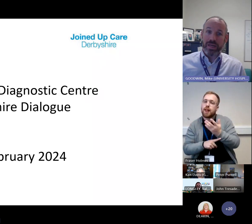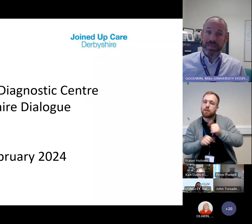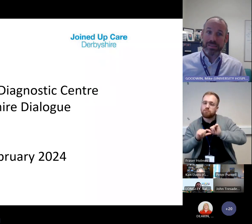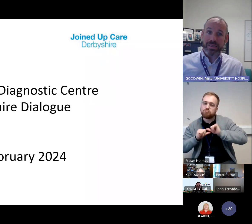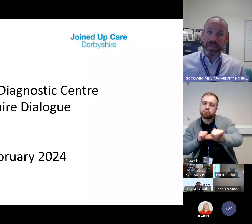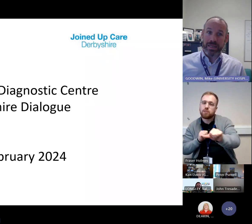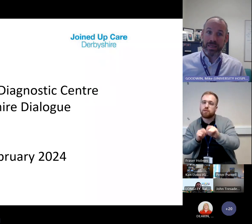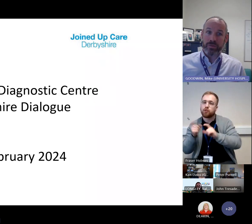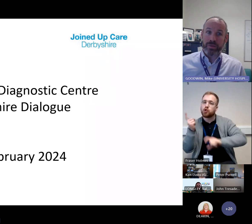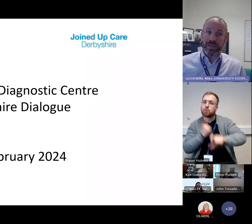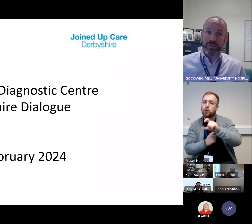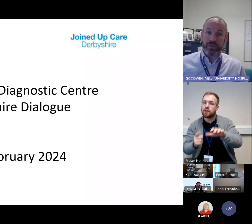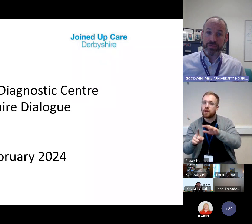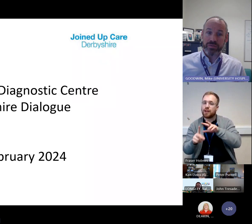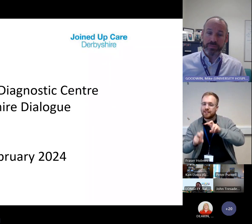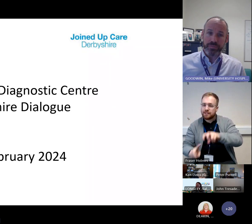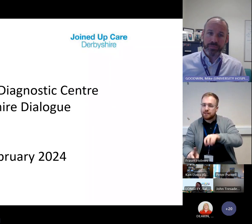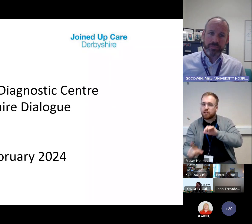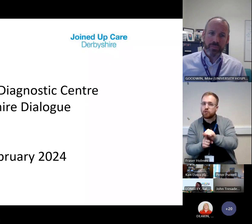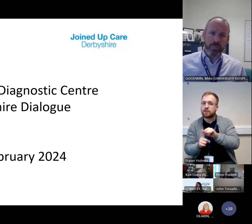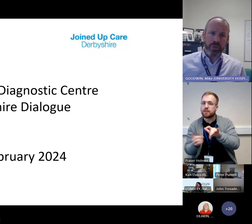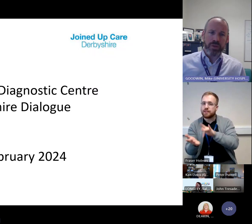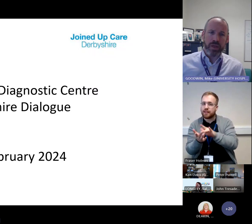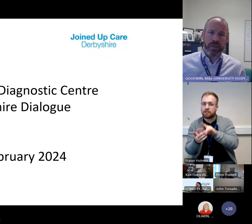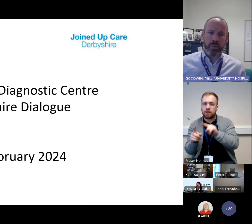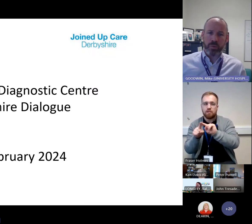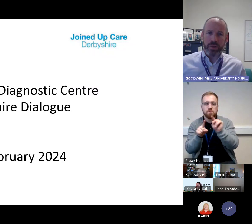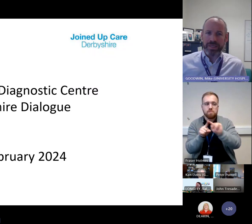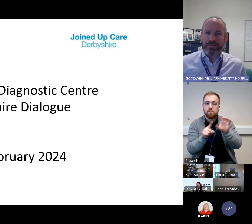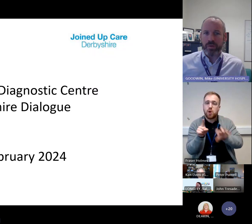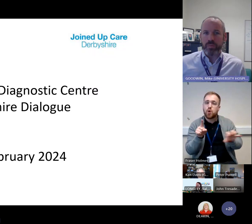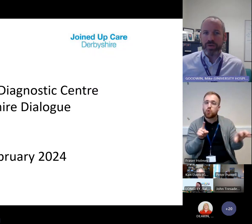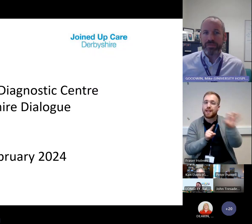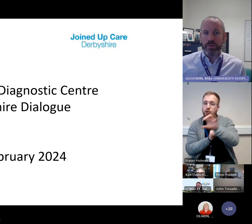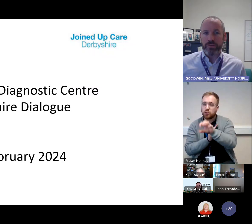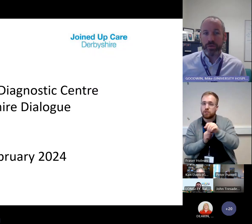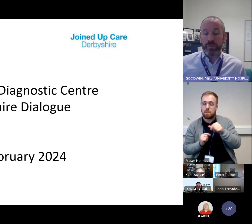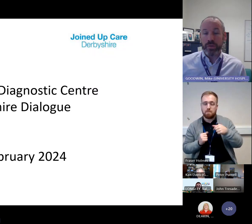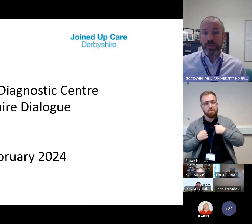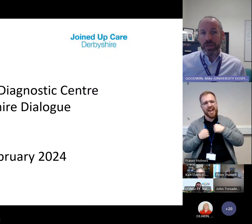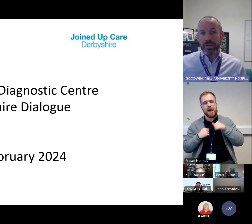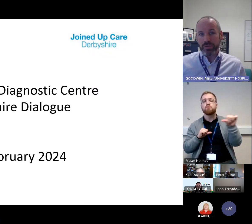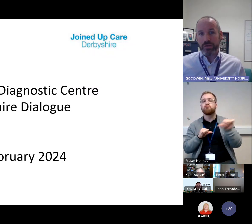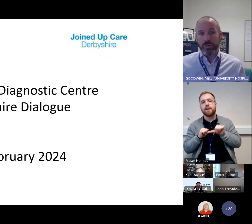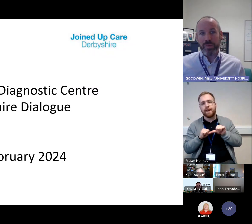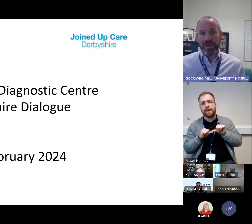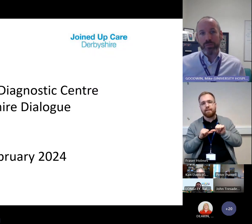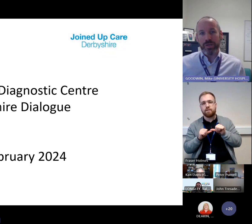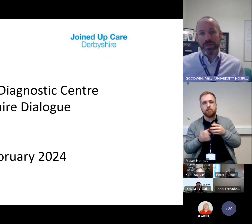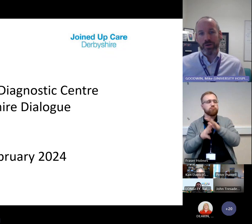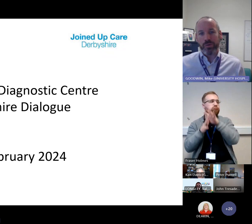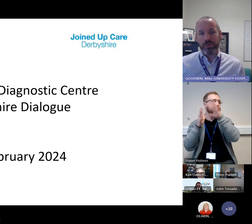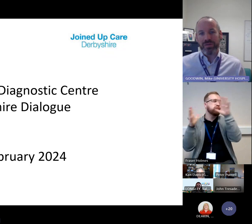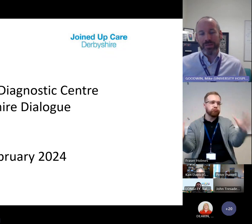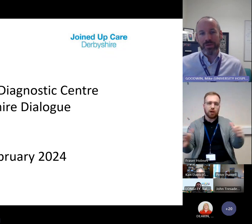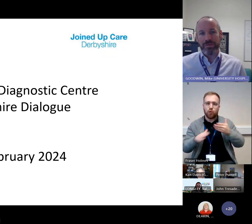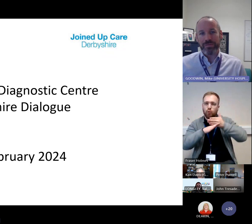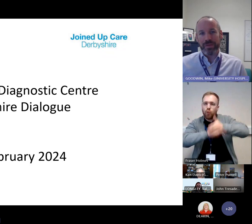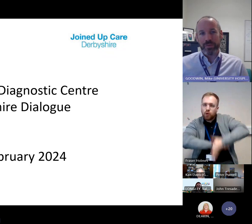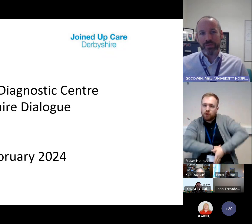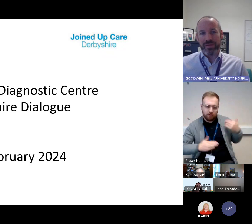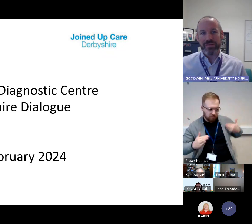for our locations. But I will only give you a brief overview, and there's a huge amount of work and a whole